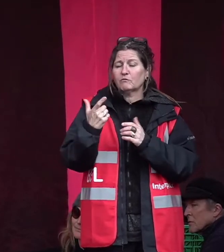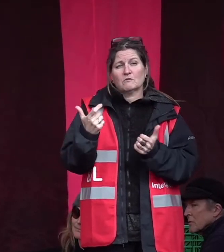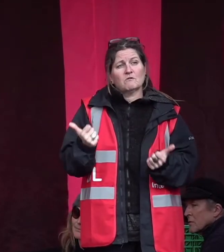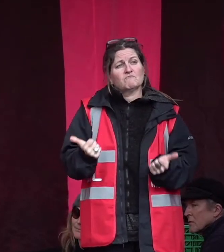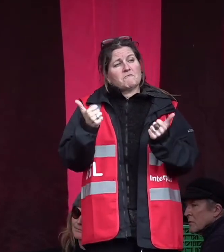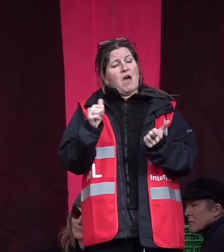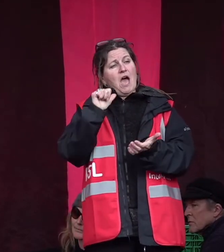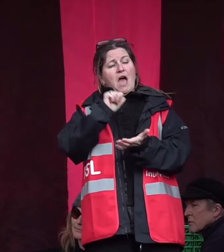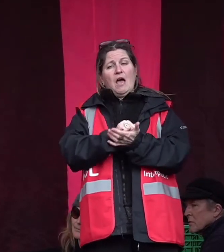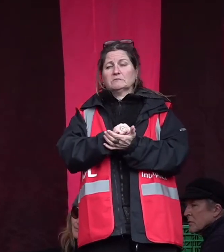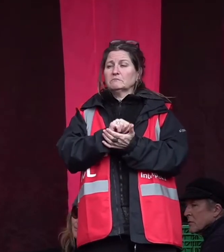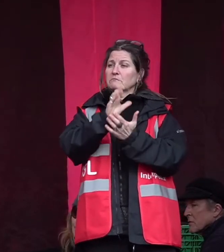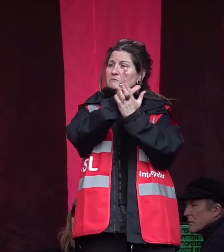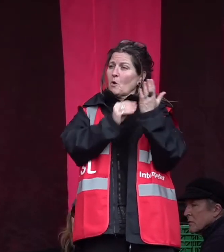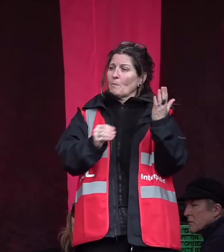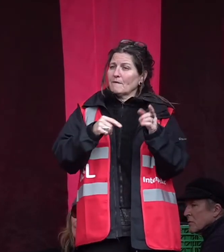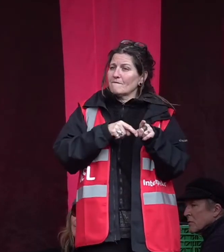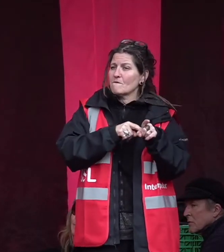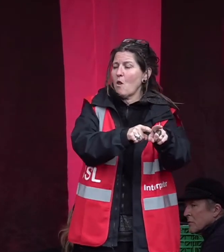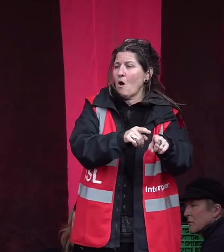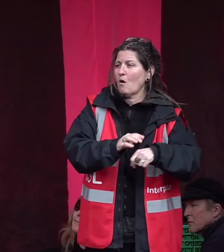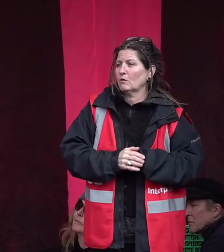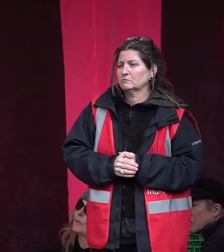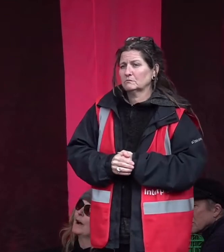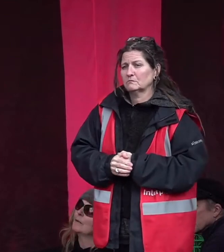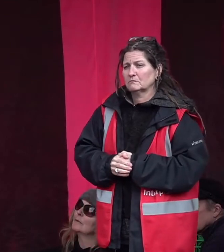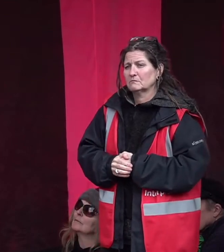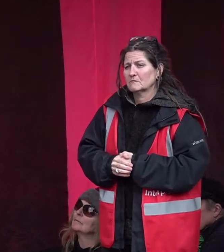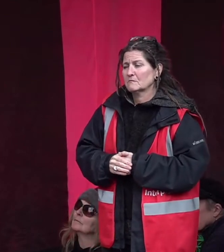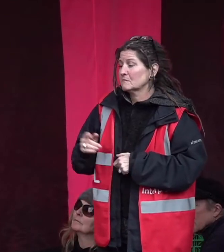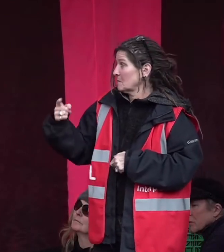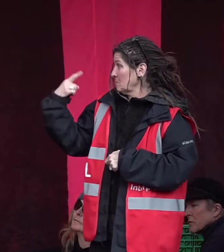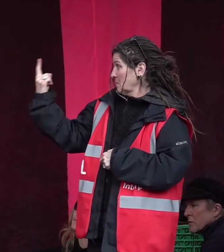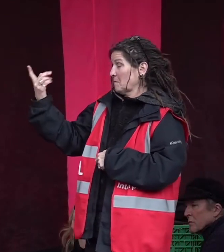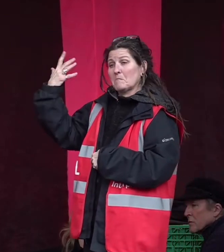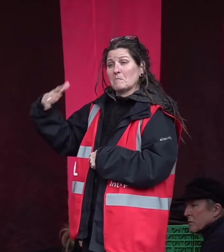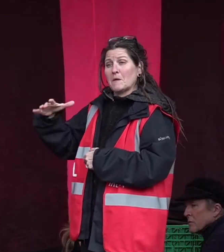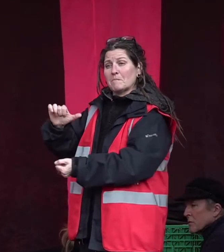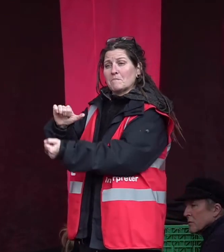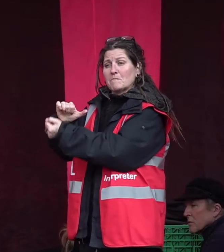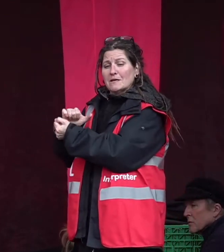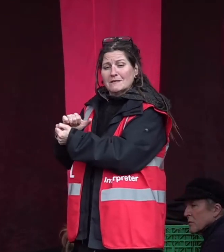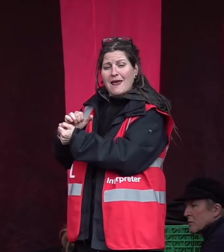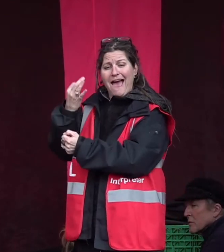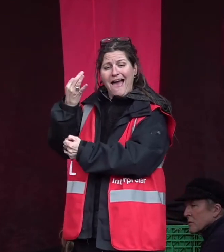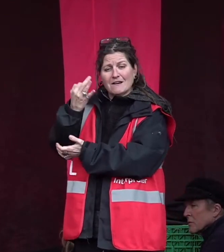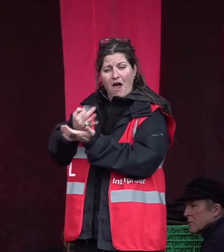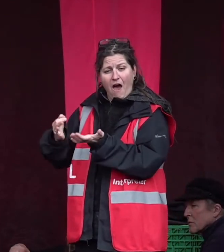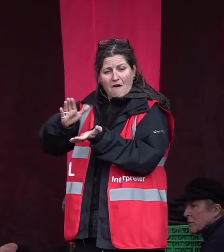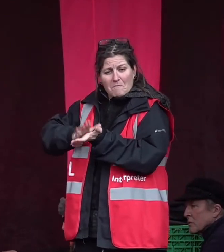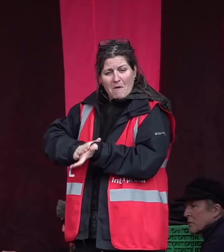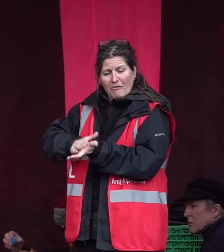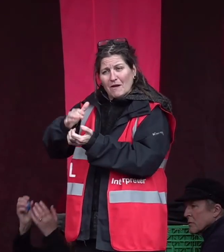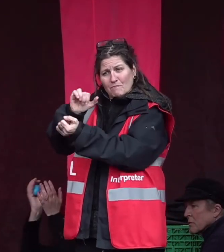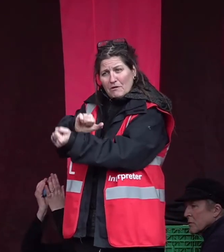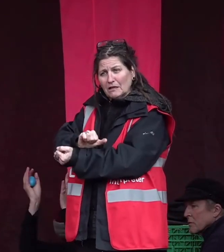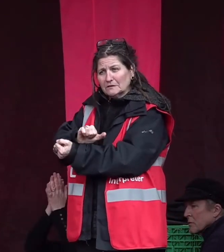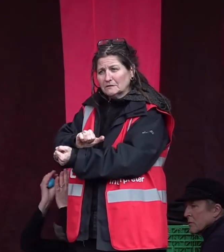my 8.5 months in prison, the best, the happiest I was is when there were solidarity actions for me,